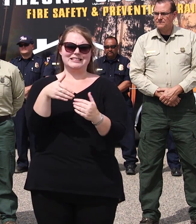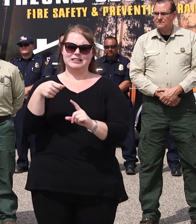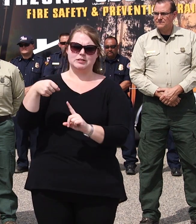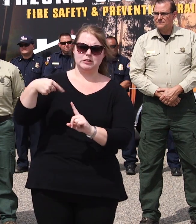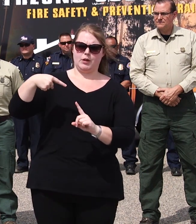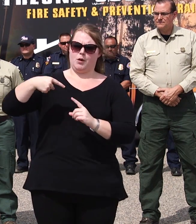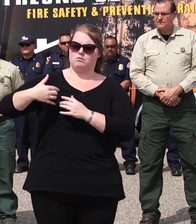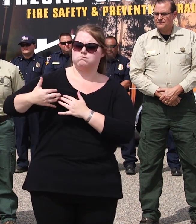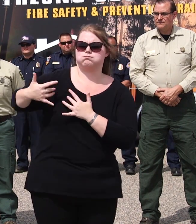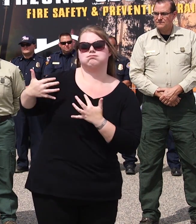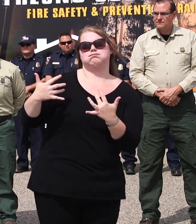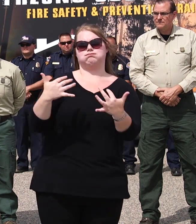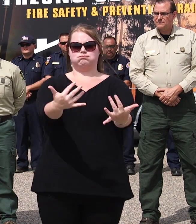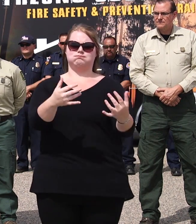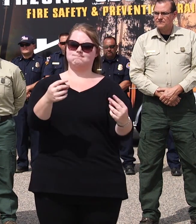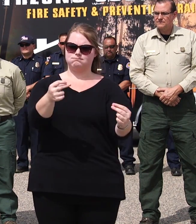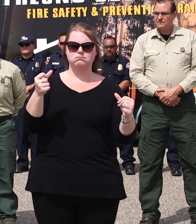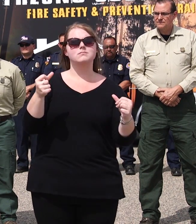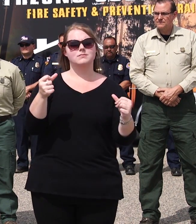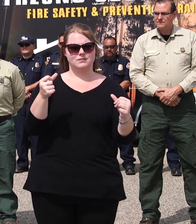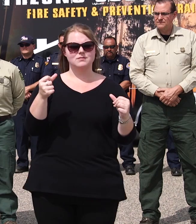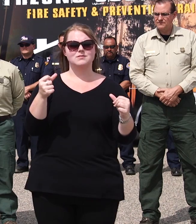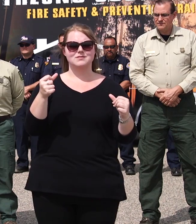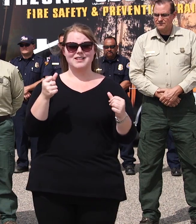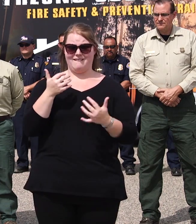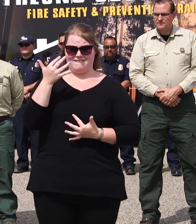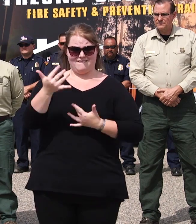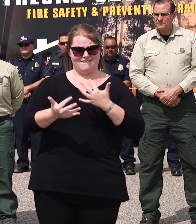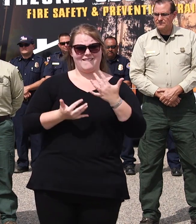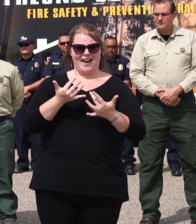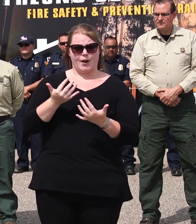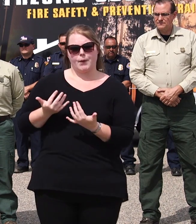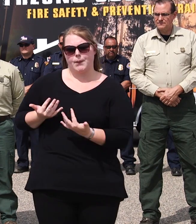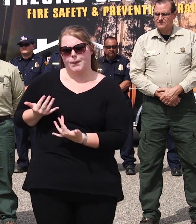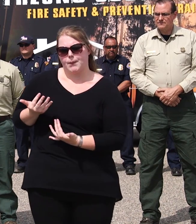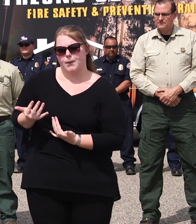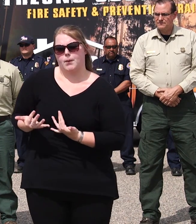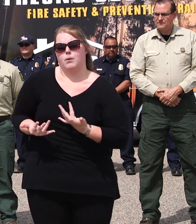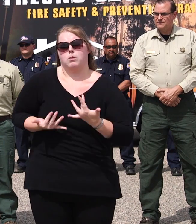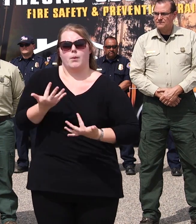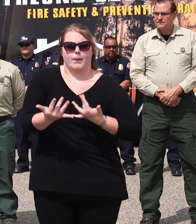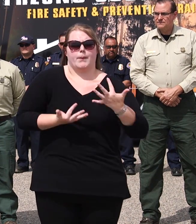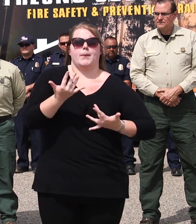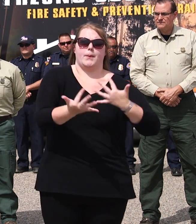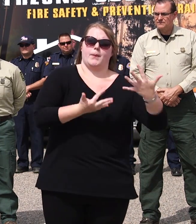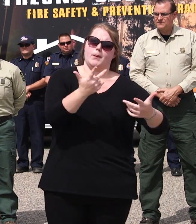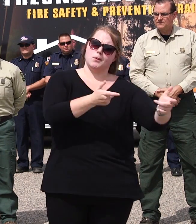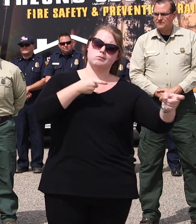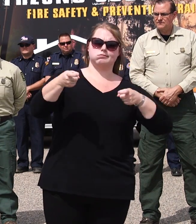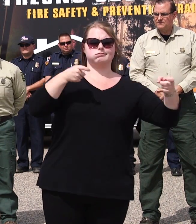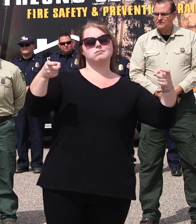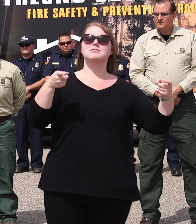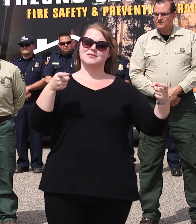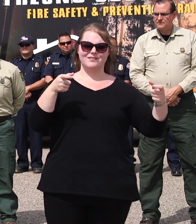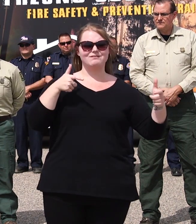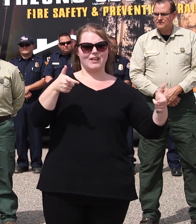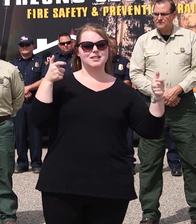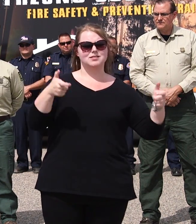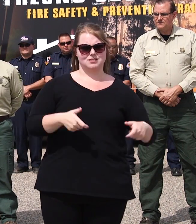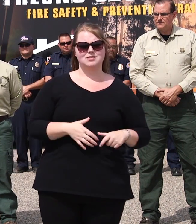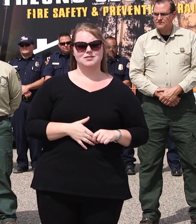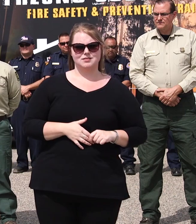those large fuels very quickly, and fires can become large and uncontrollable in a very rapid